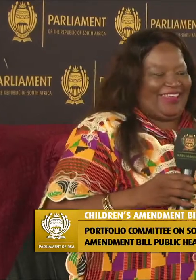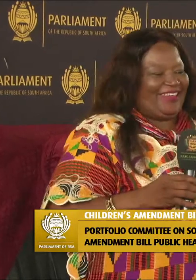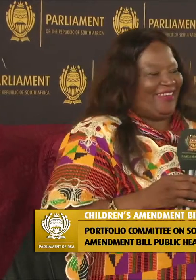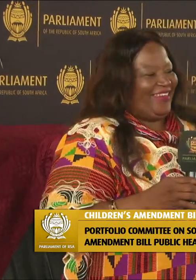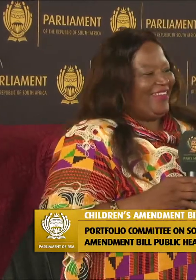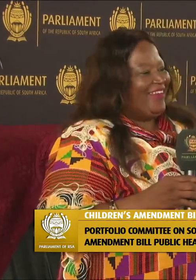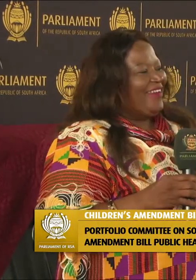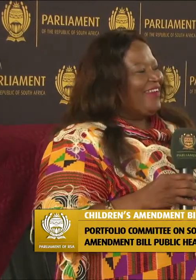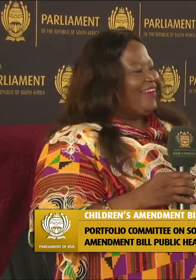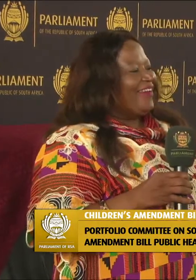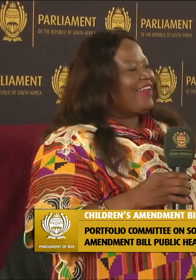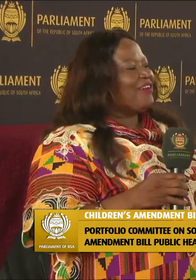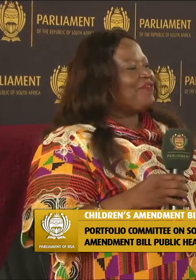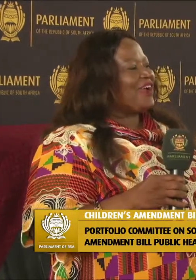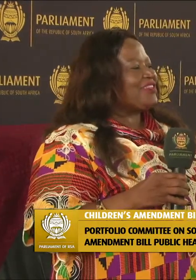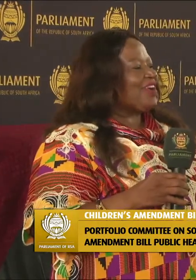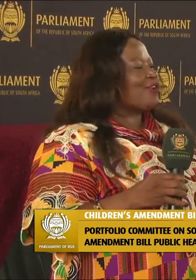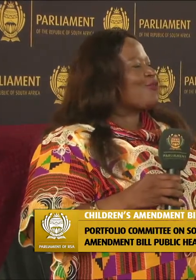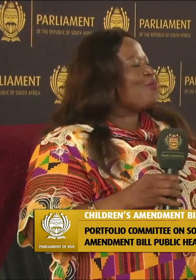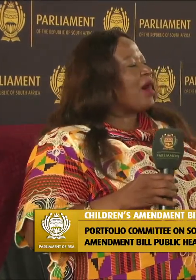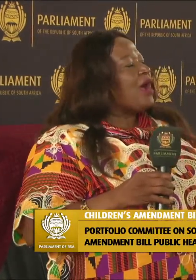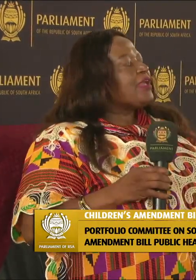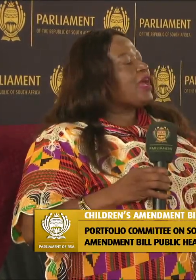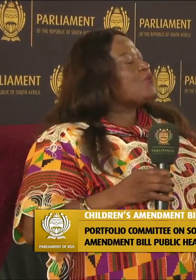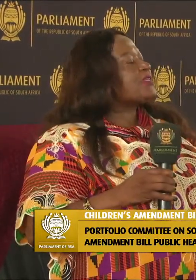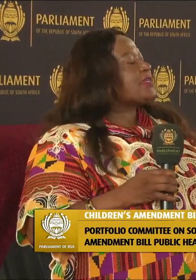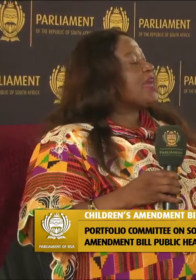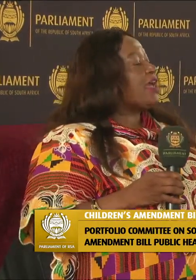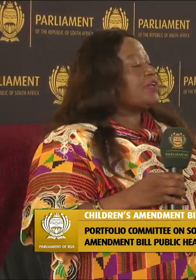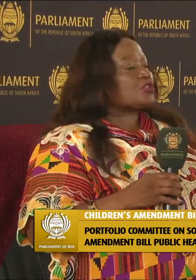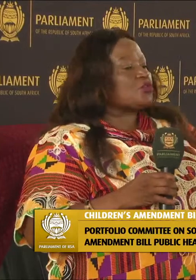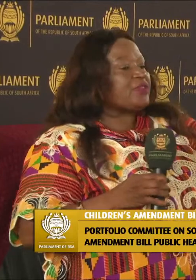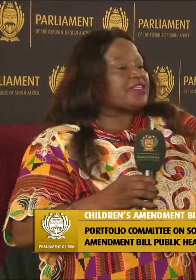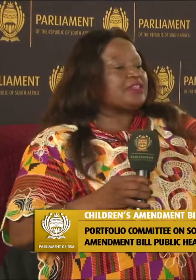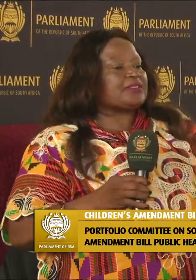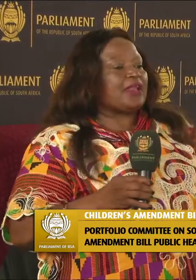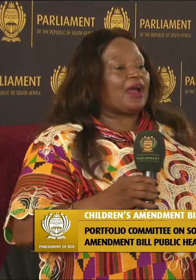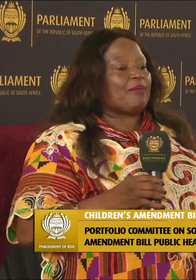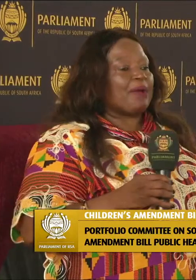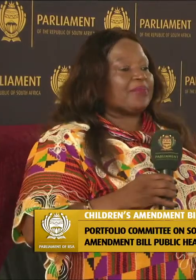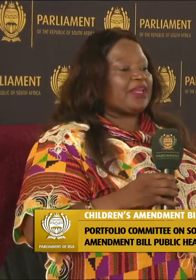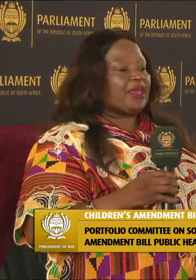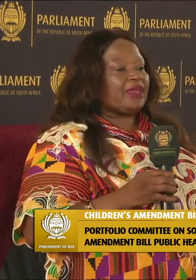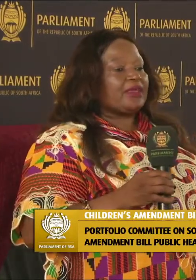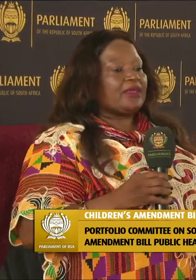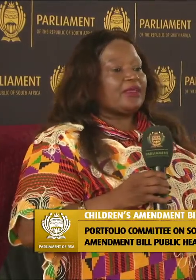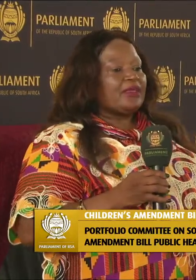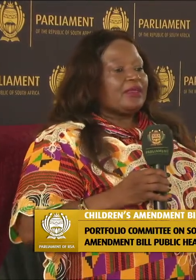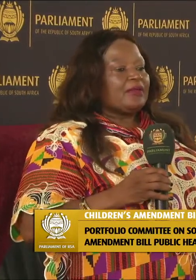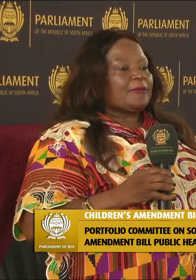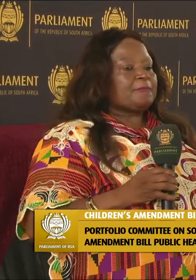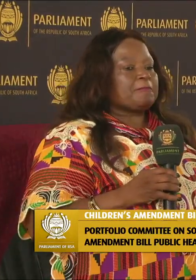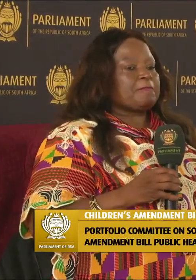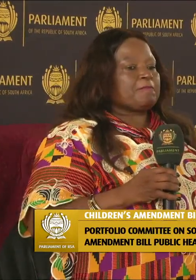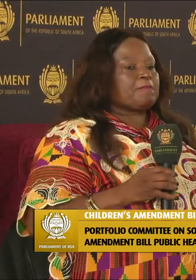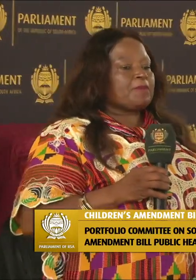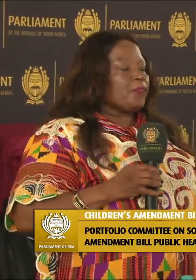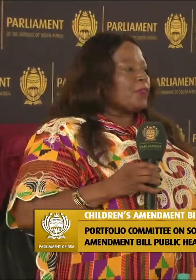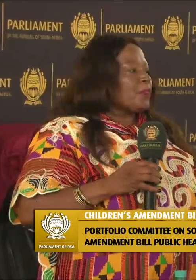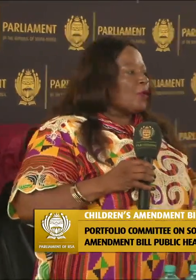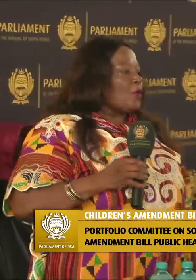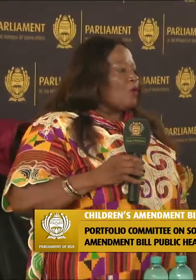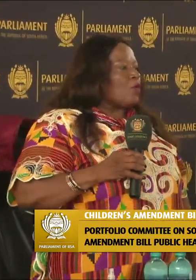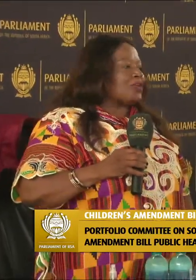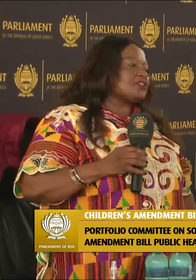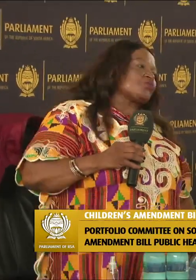want. Hey, le fight yahlupha. Can we see the hands so that nize la ngaphambili ke? Ningaphakamisa